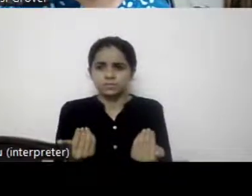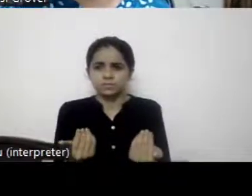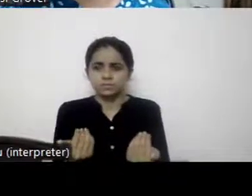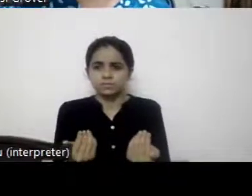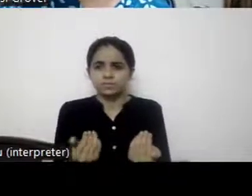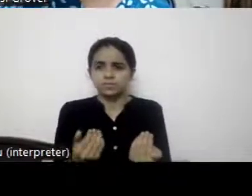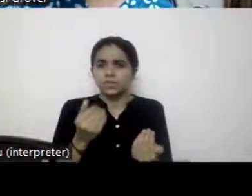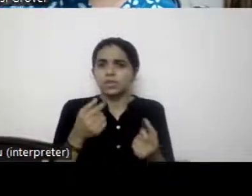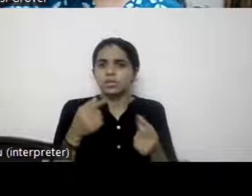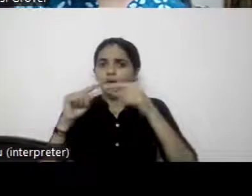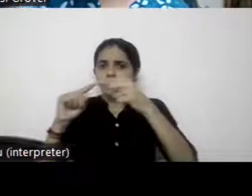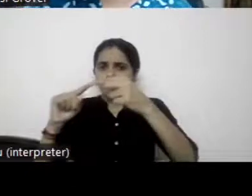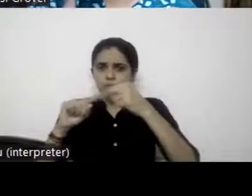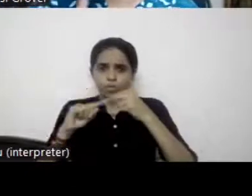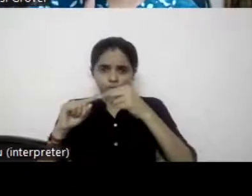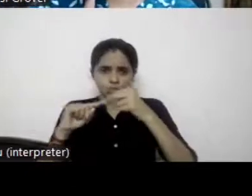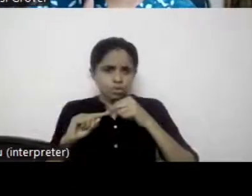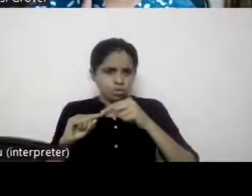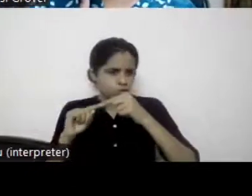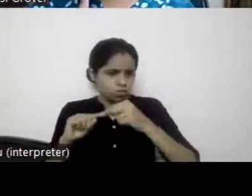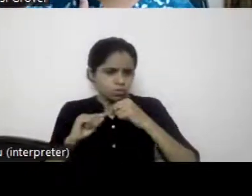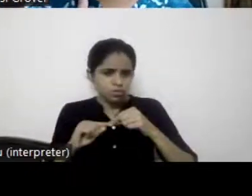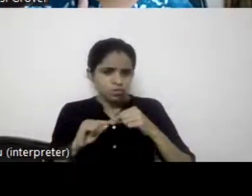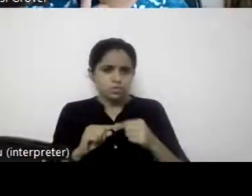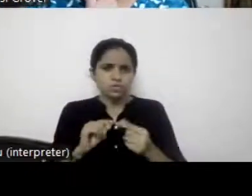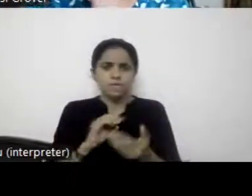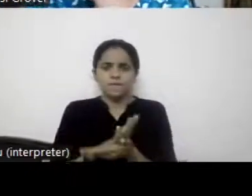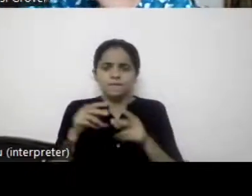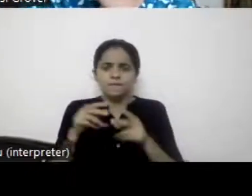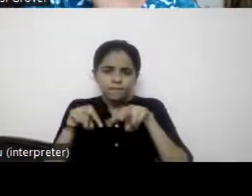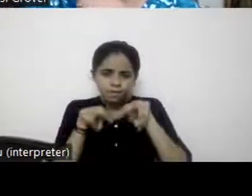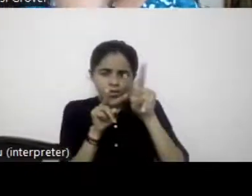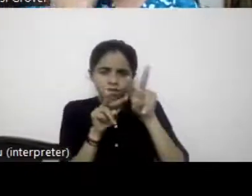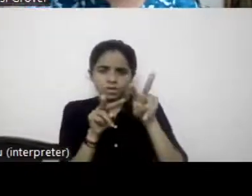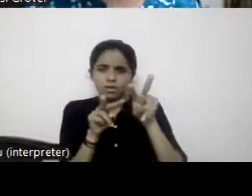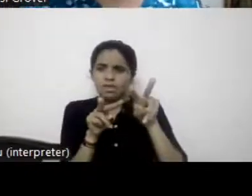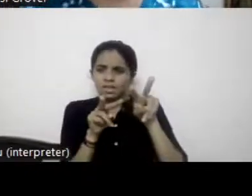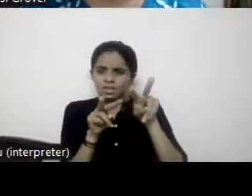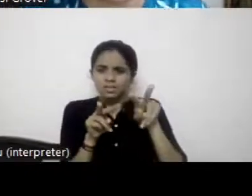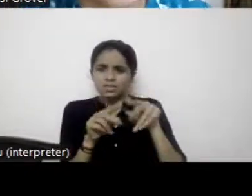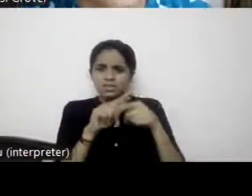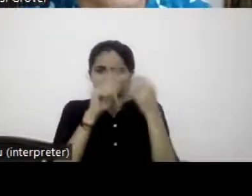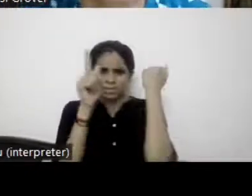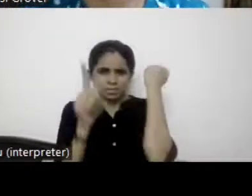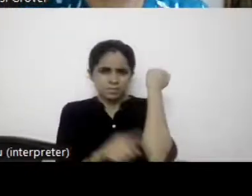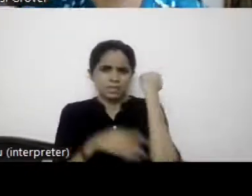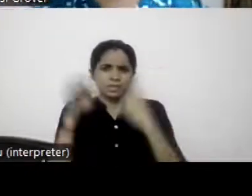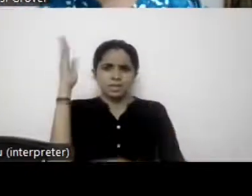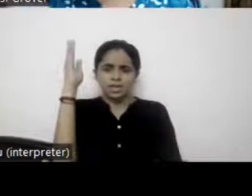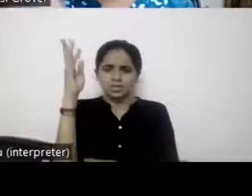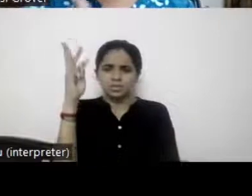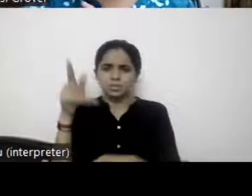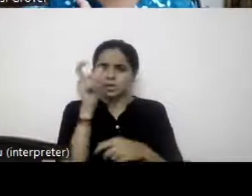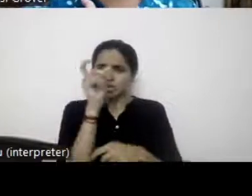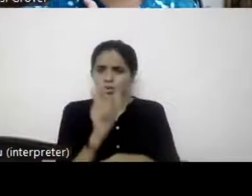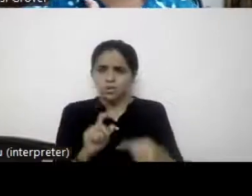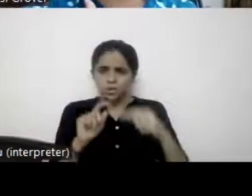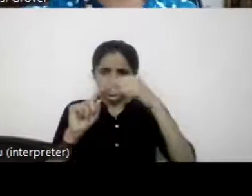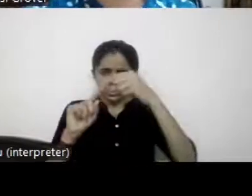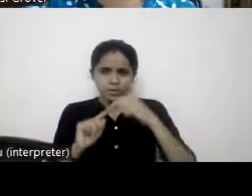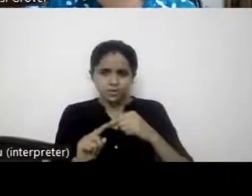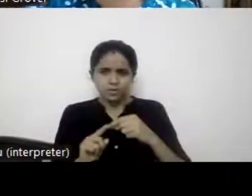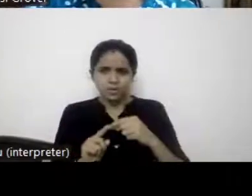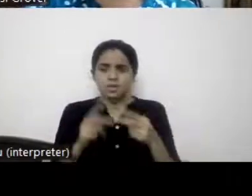these are the questions that I want you to basically look at towards the end of my lecture. What